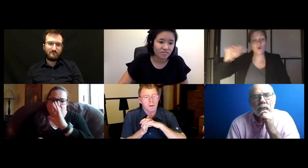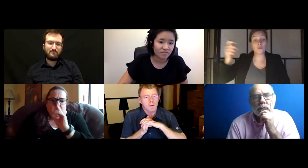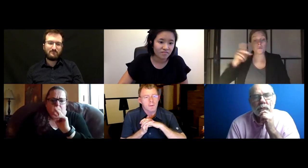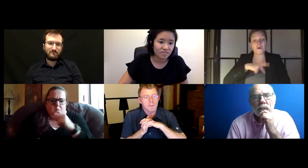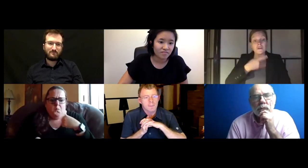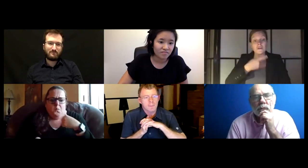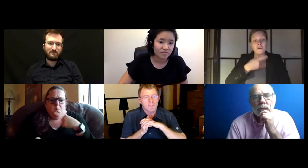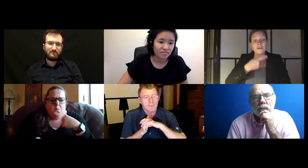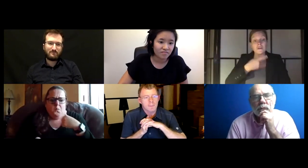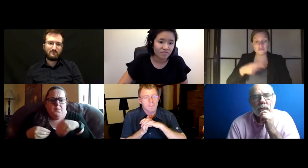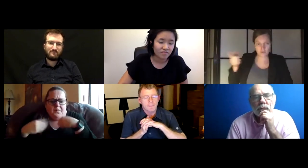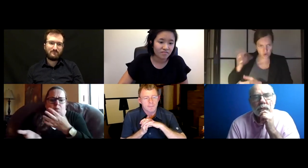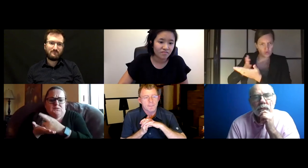agency.